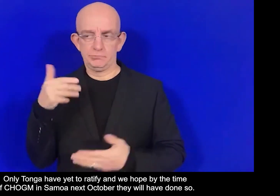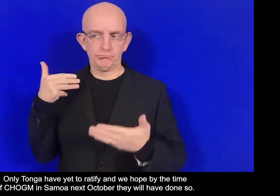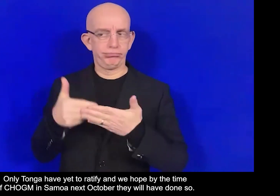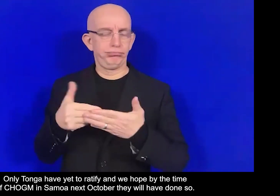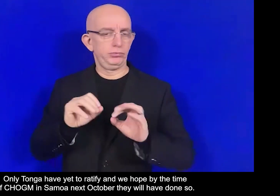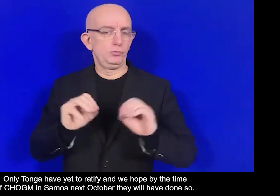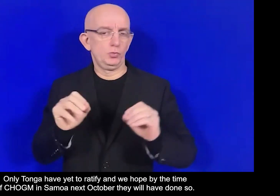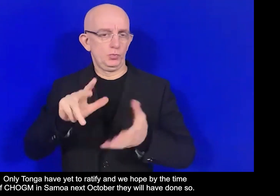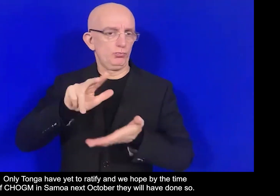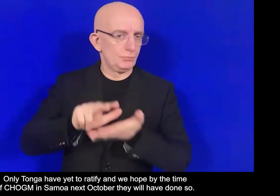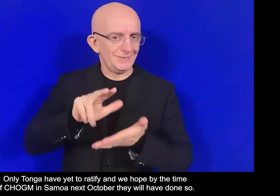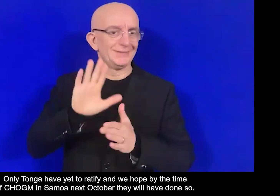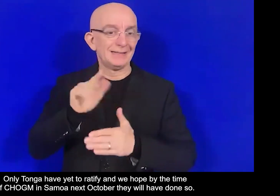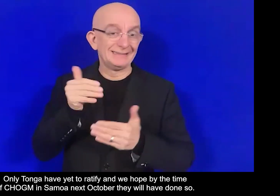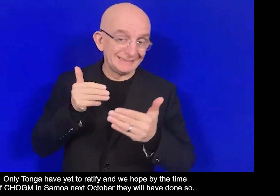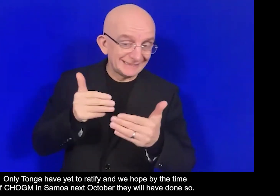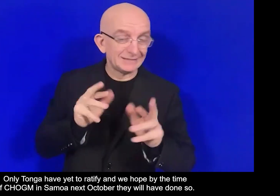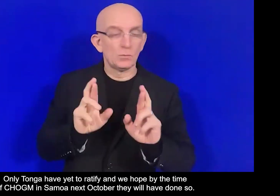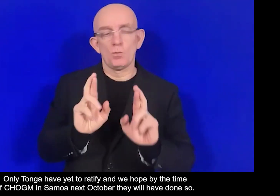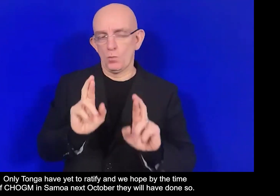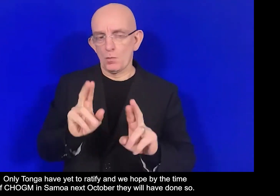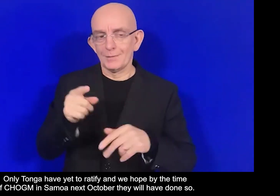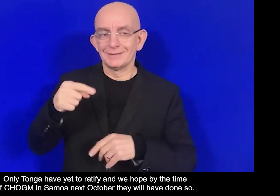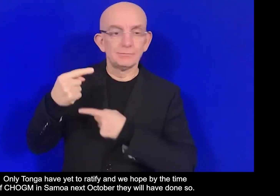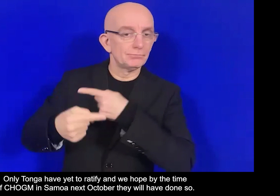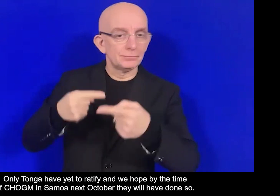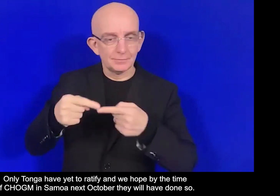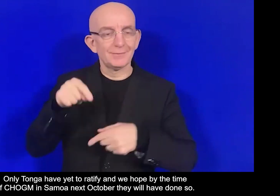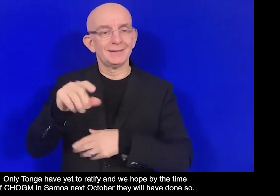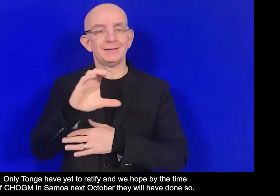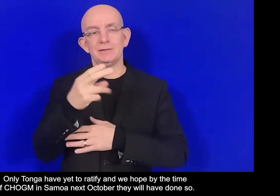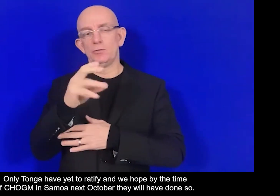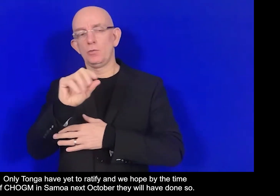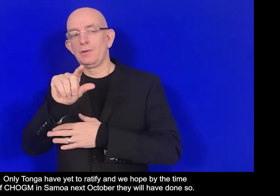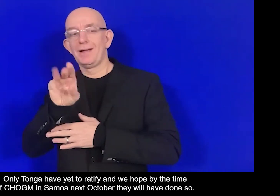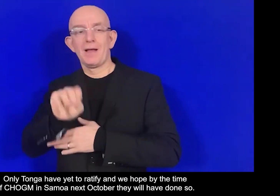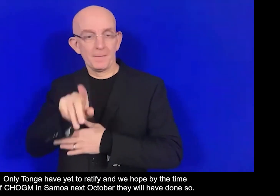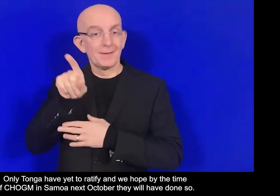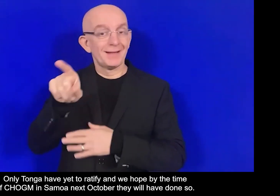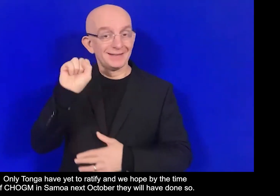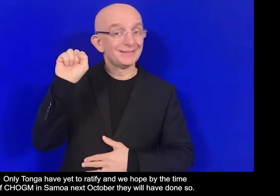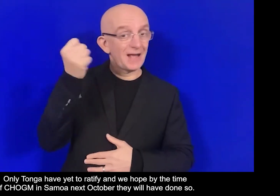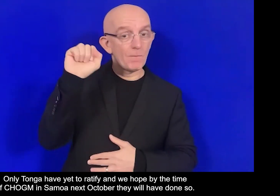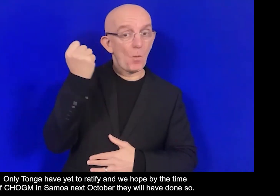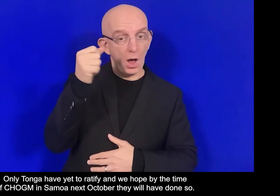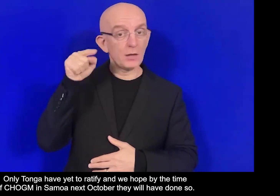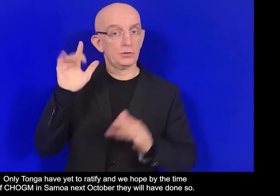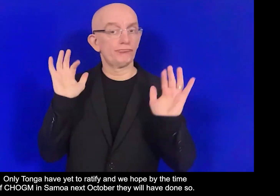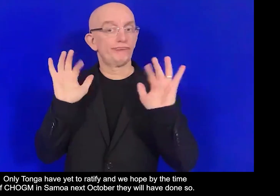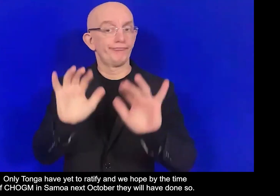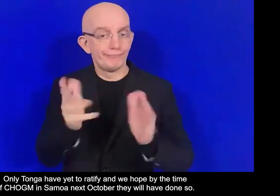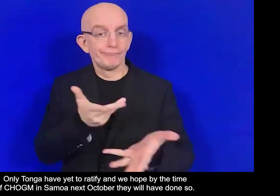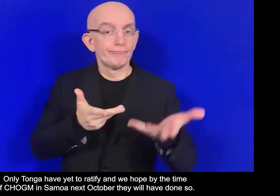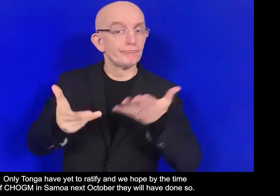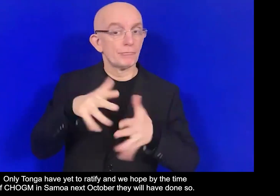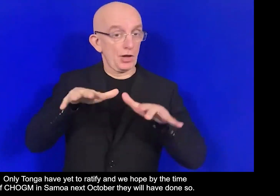ratify. And we hope by the time of the CHOGM, CHOGM, in Samoa next